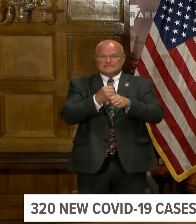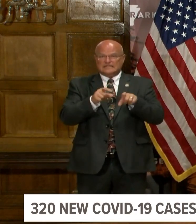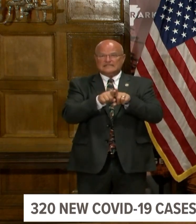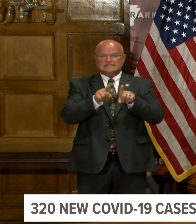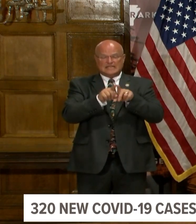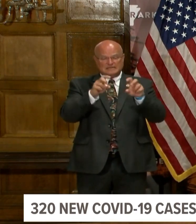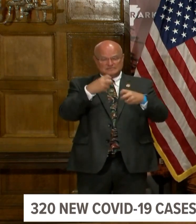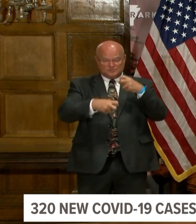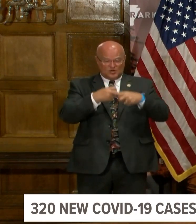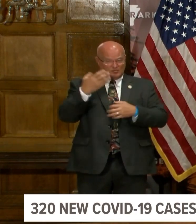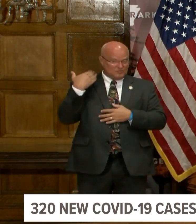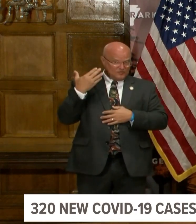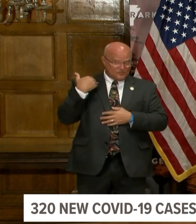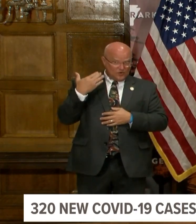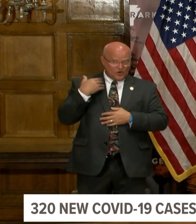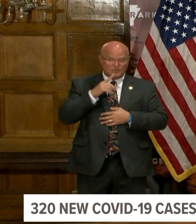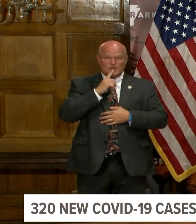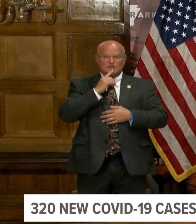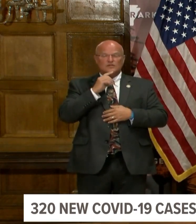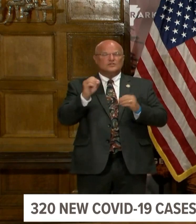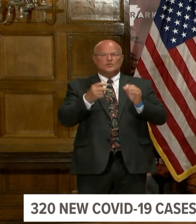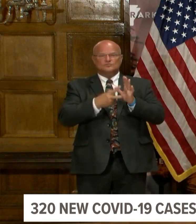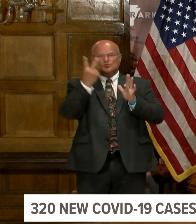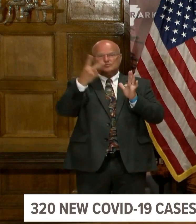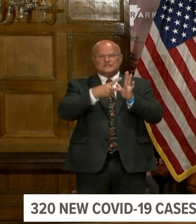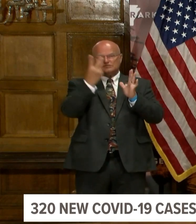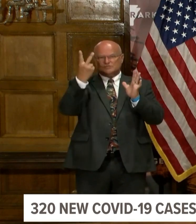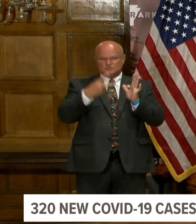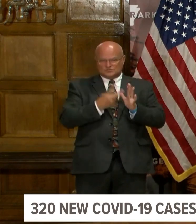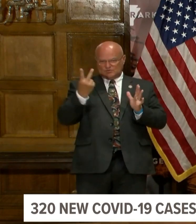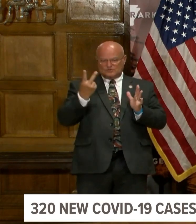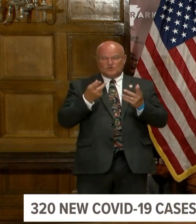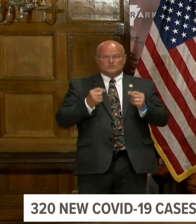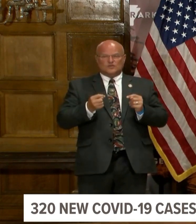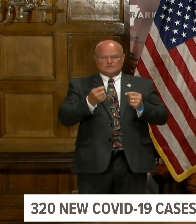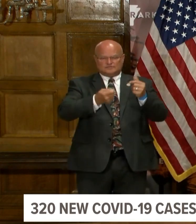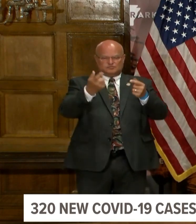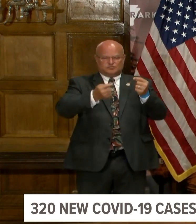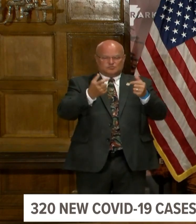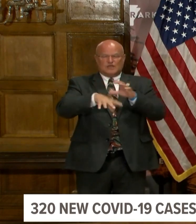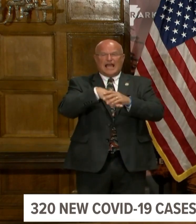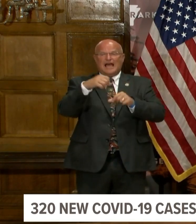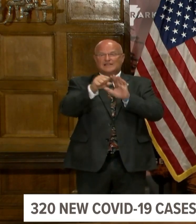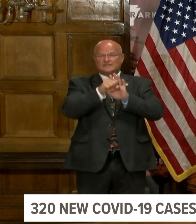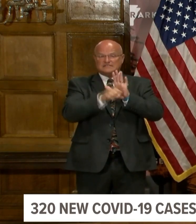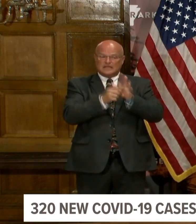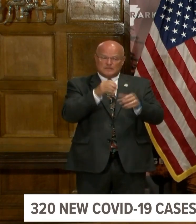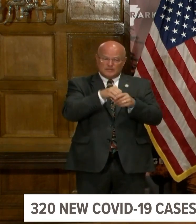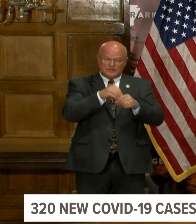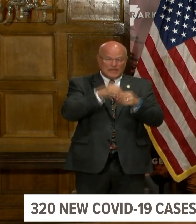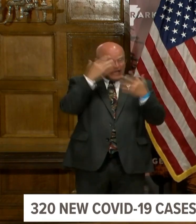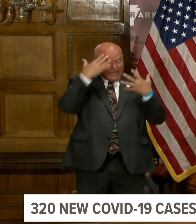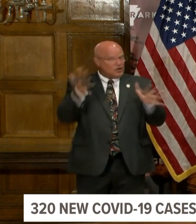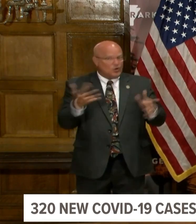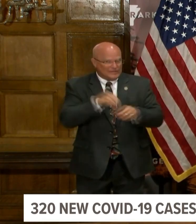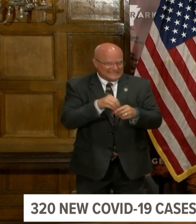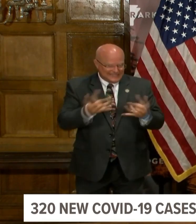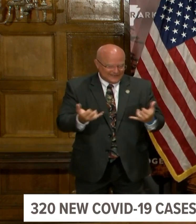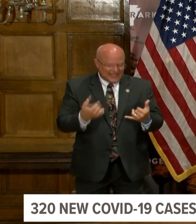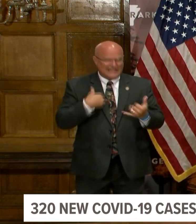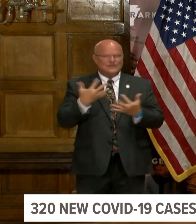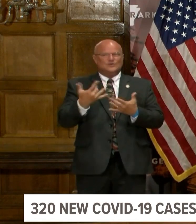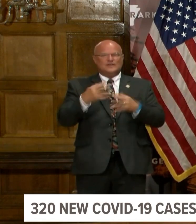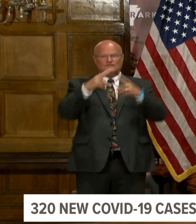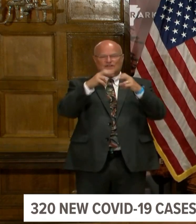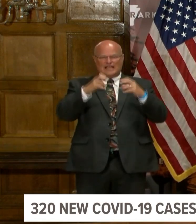same issues that we talked about before. So we want to make sure there's no duplicates. We're going to try to get rid of all out-of-state that might be in there. I don't know what's in there. I need to wait